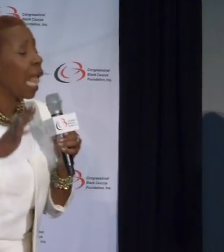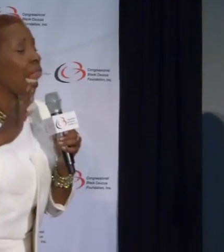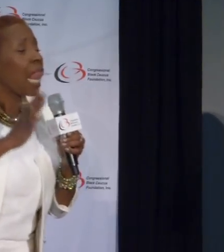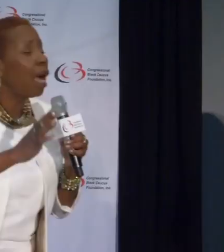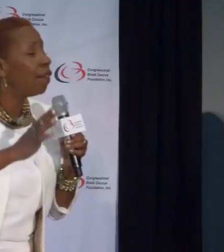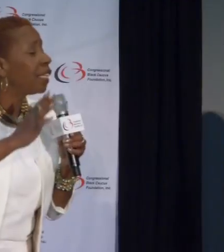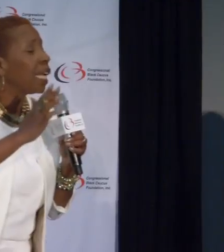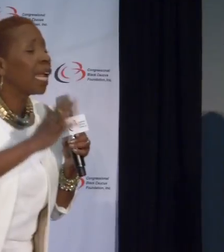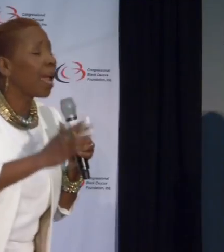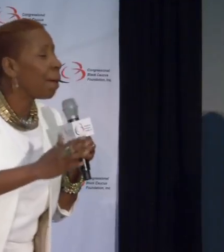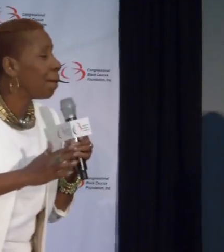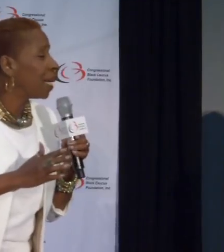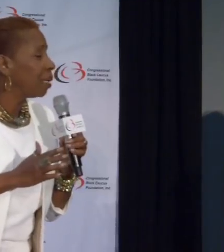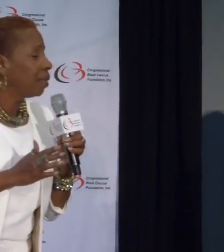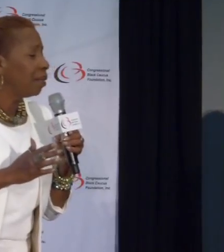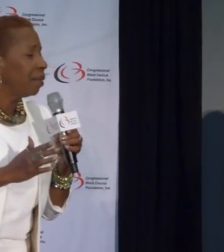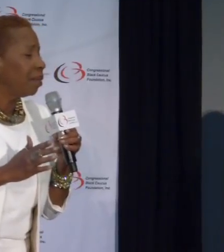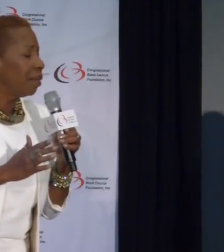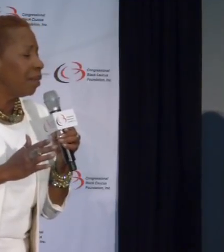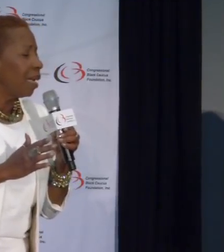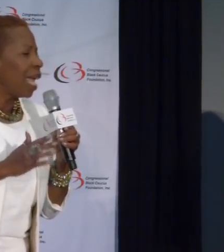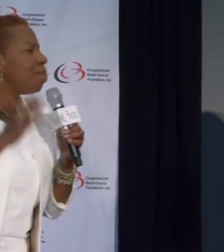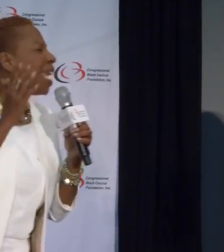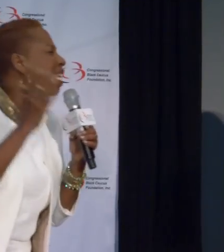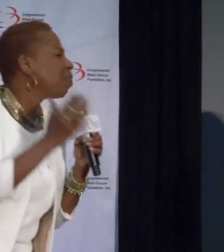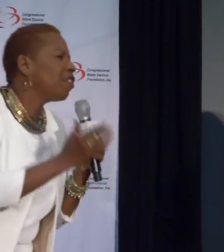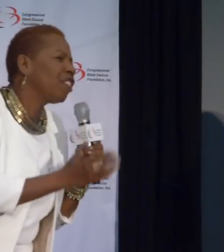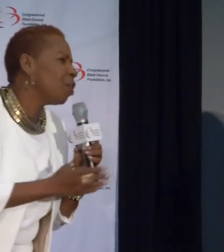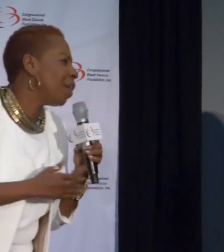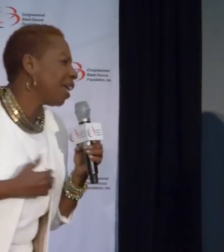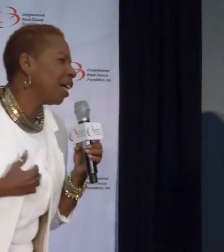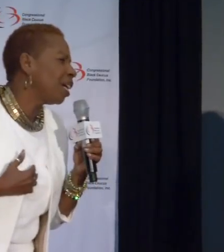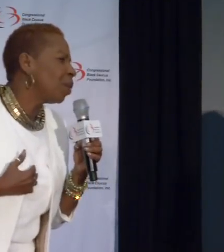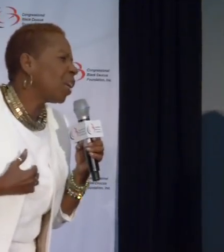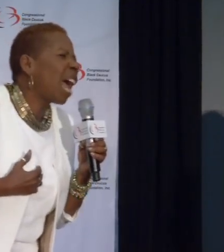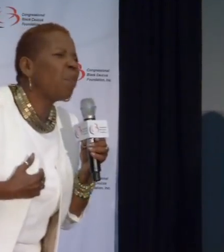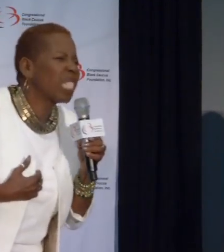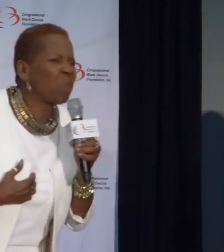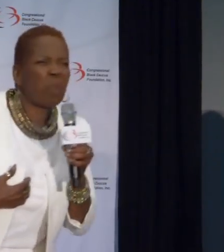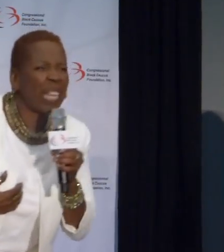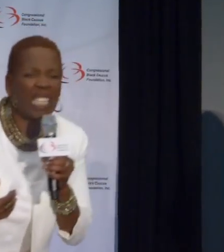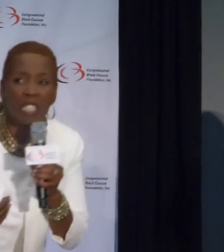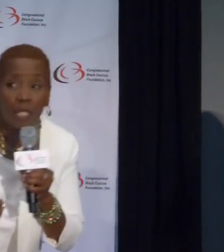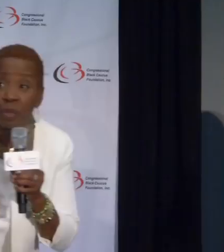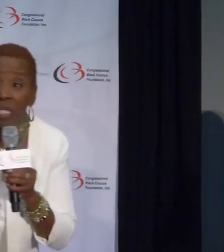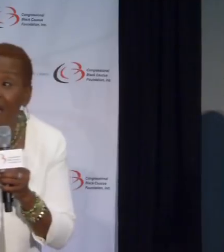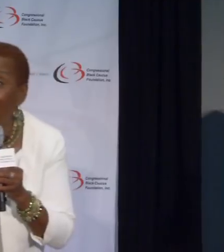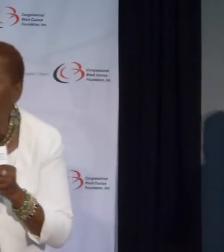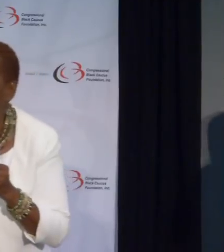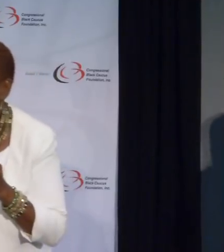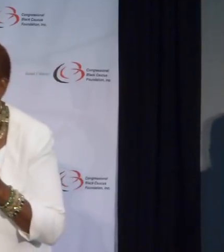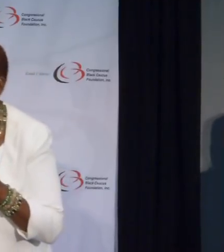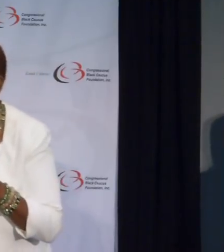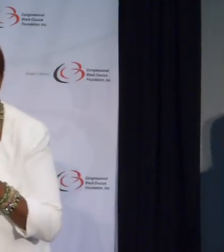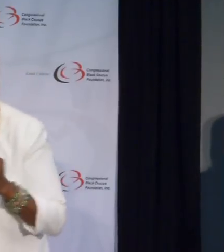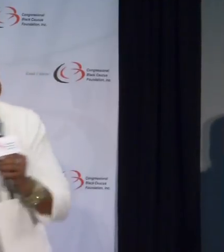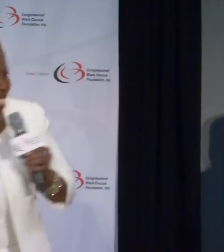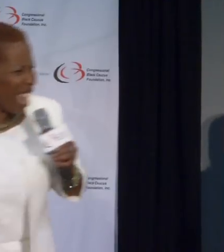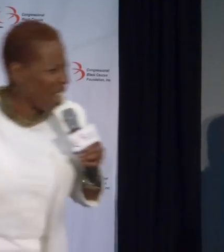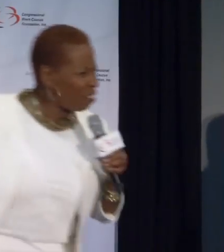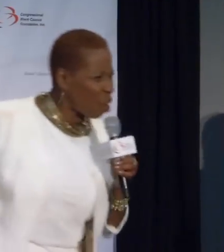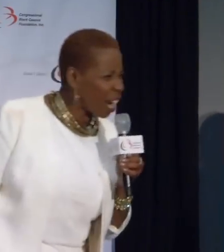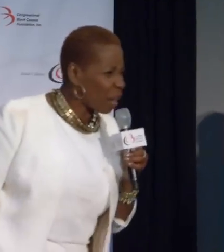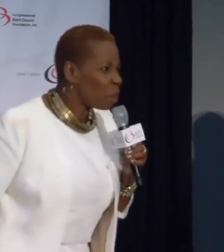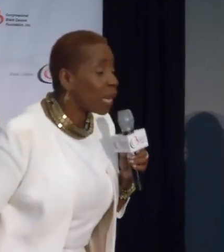she loved him and made him feel better when I wasn't willing to do so. She